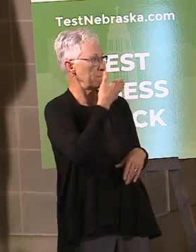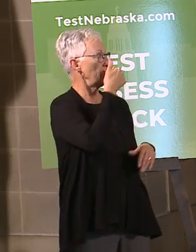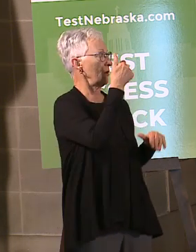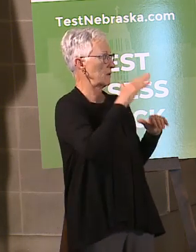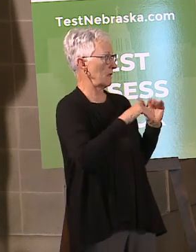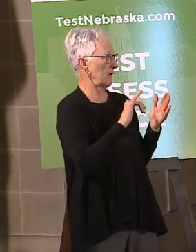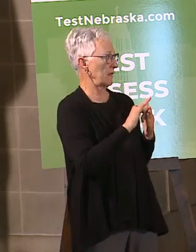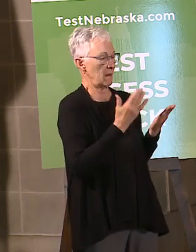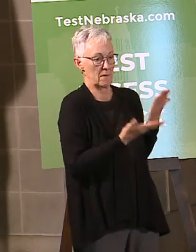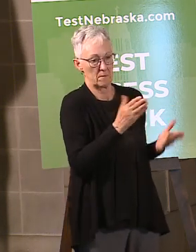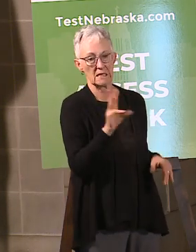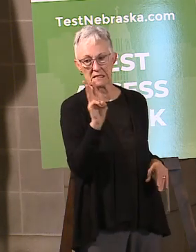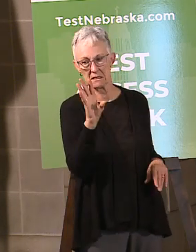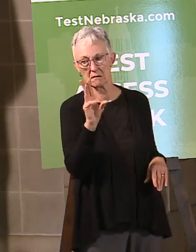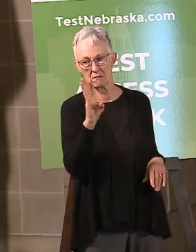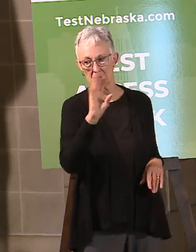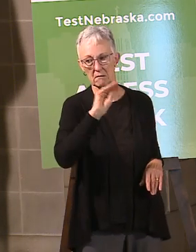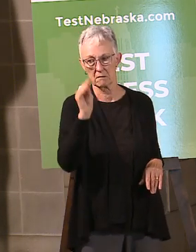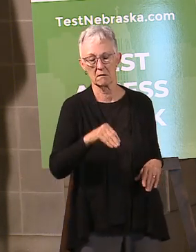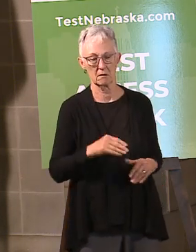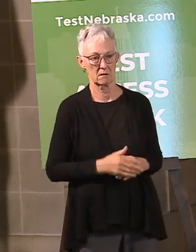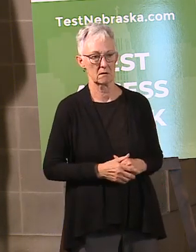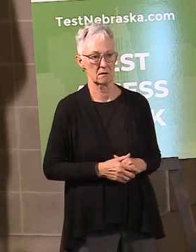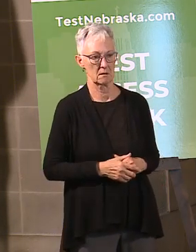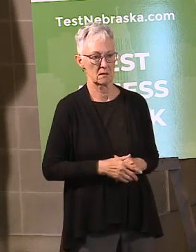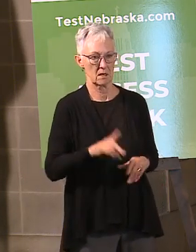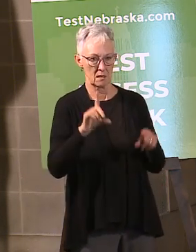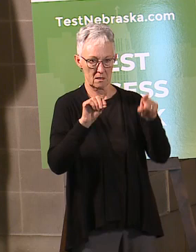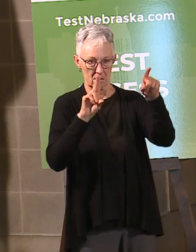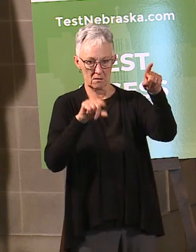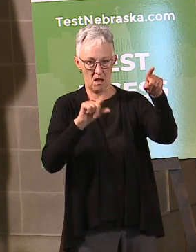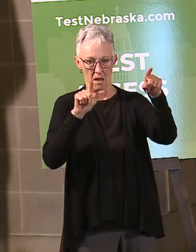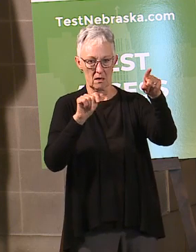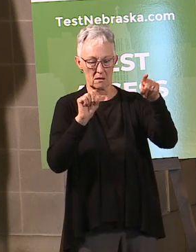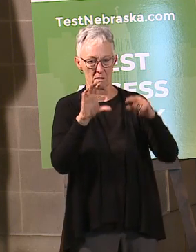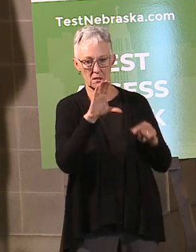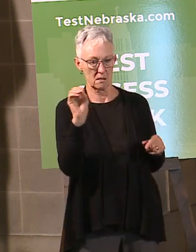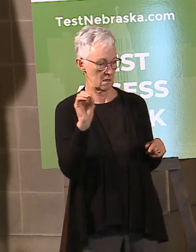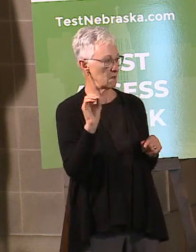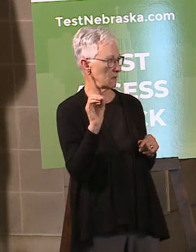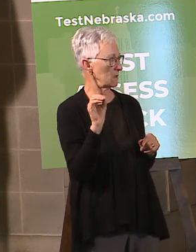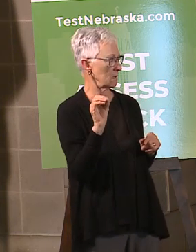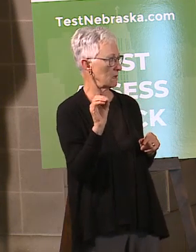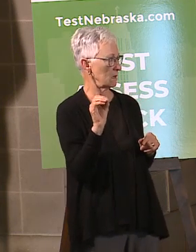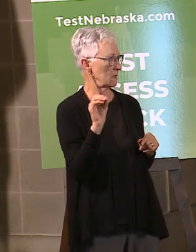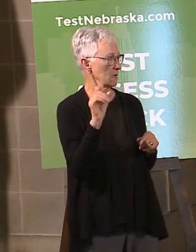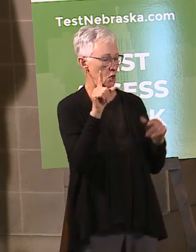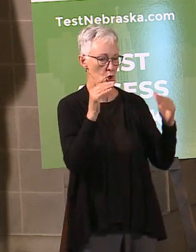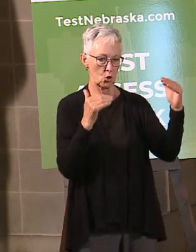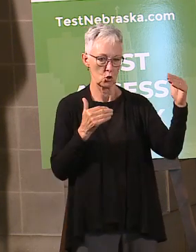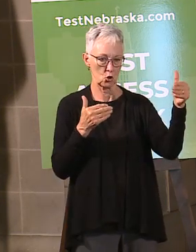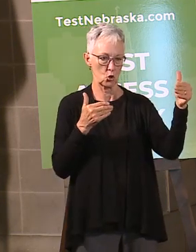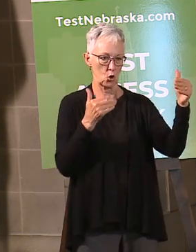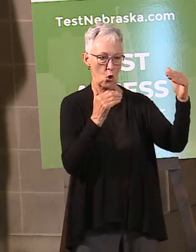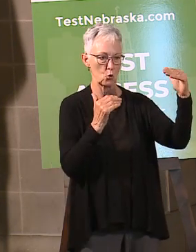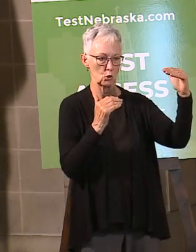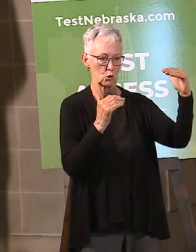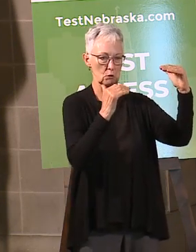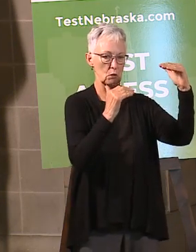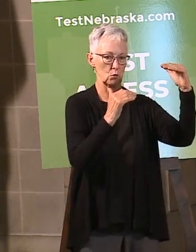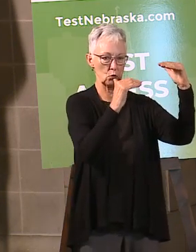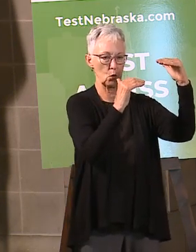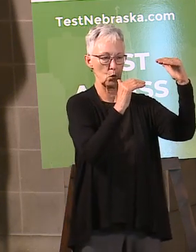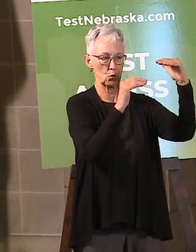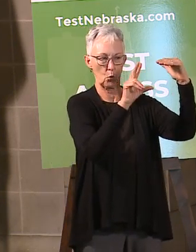60%, maybe 65%. Douglas County is reaching close to a 30% bed